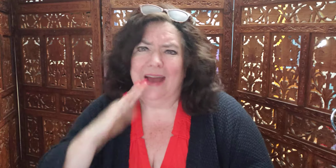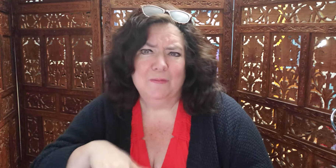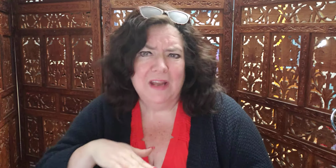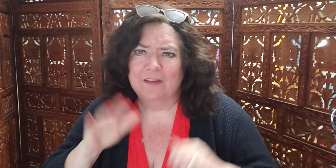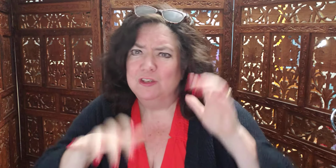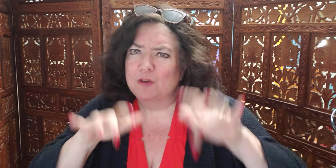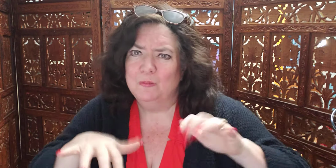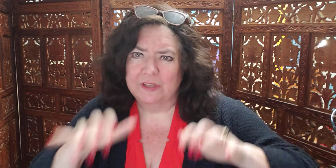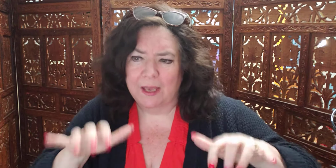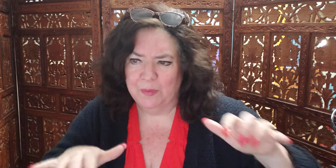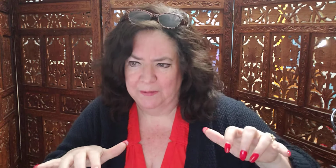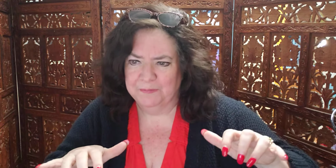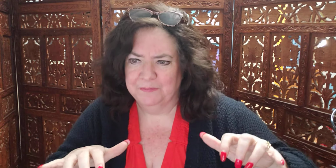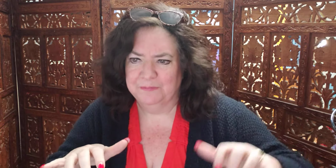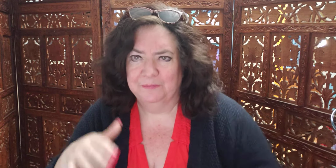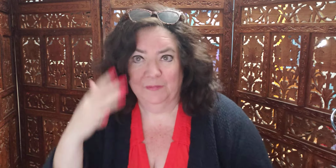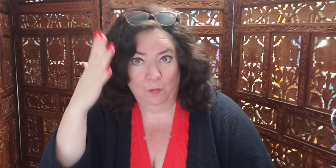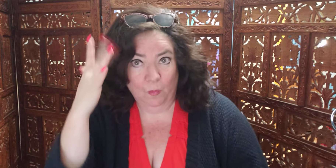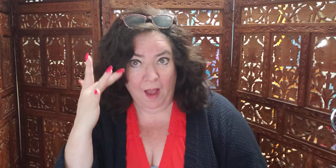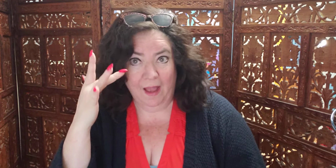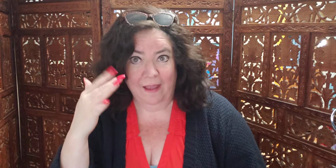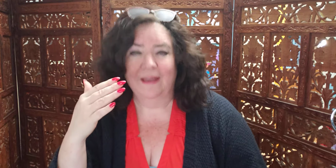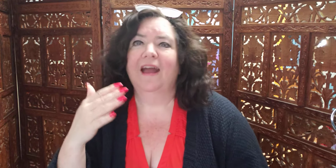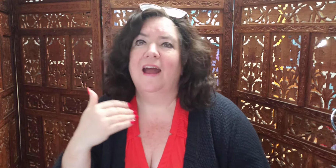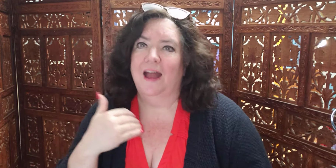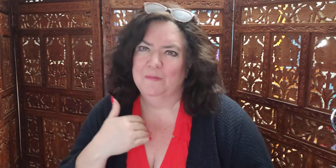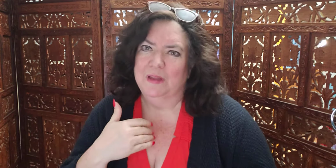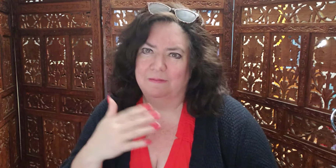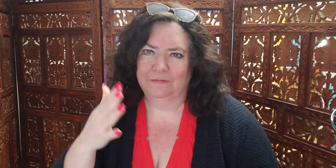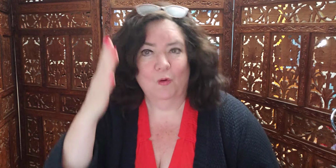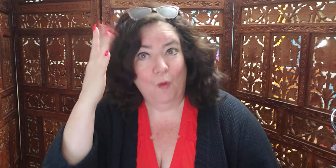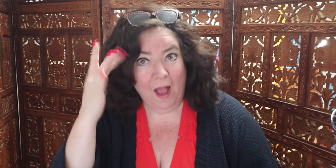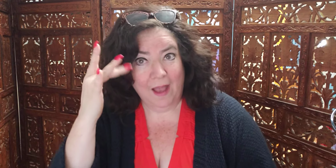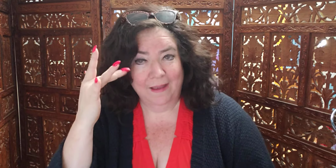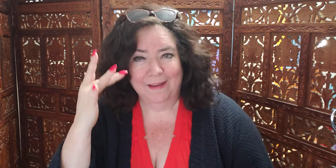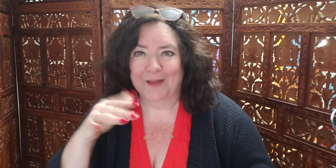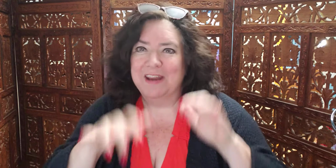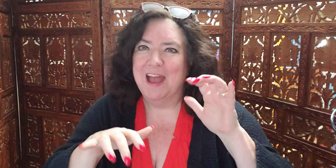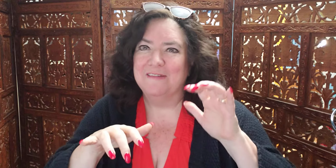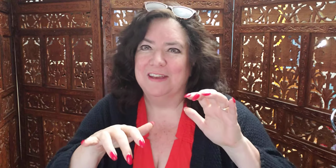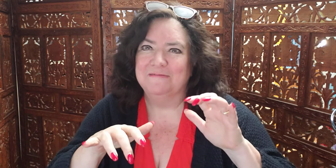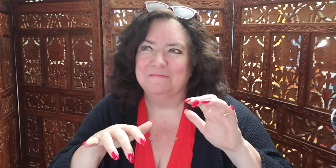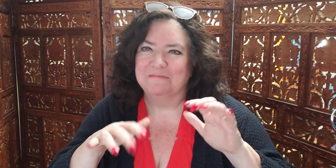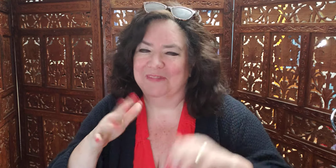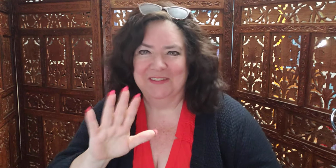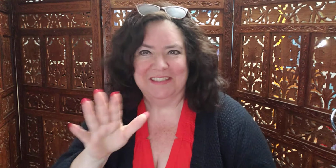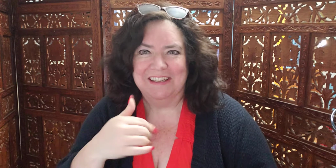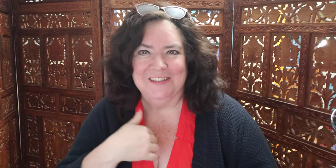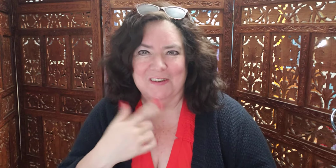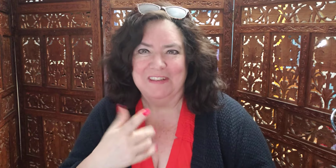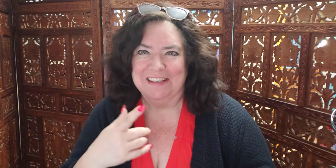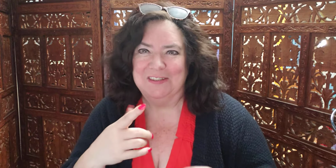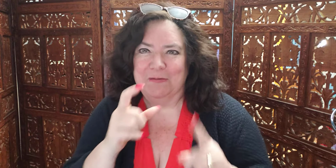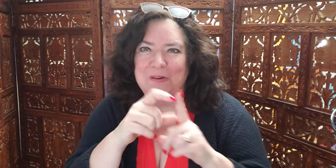I've been having trouble typing. Why I've been having, well, see, it's hard because the words are